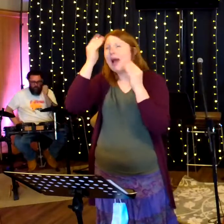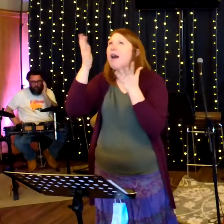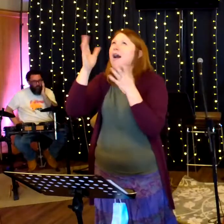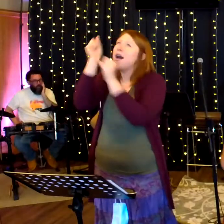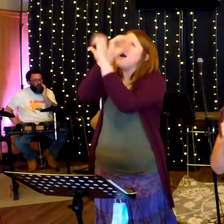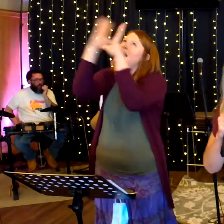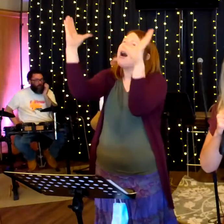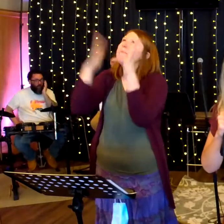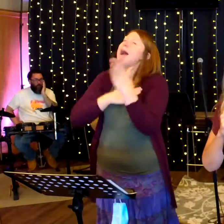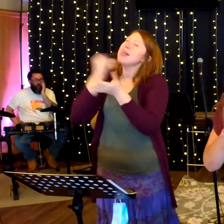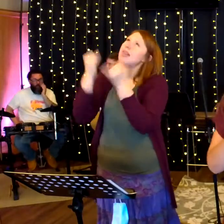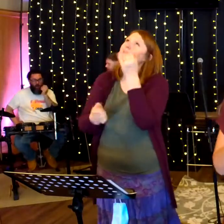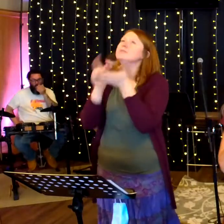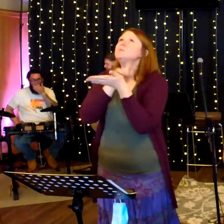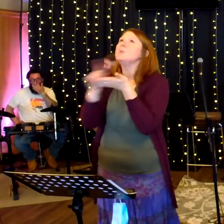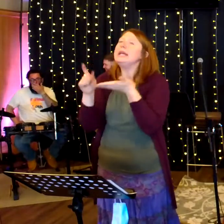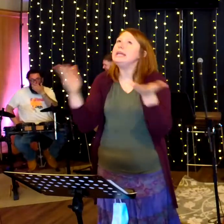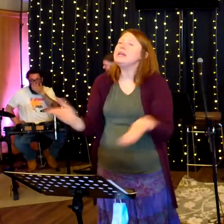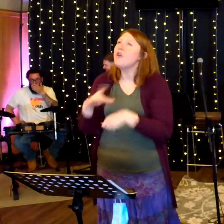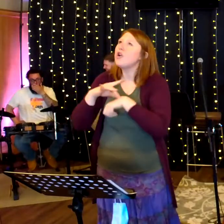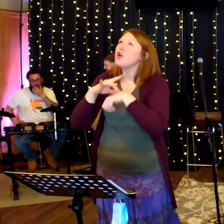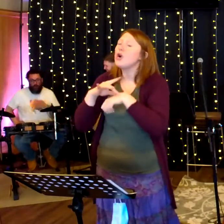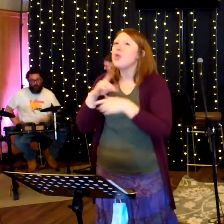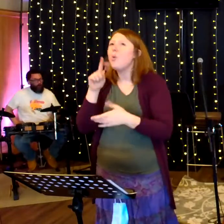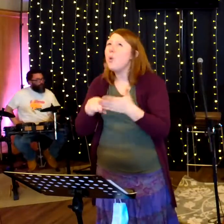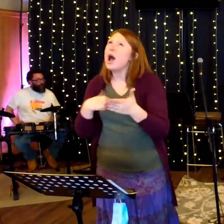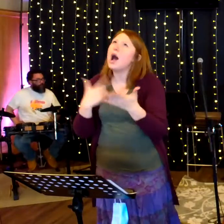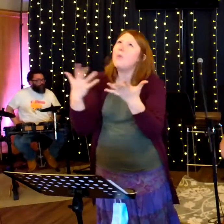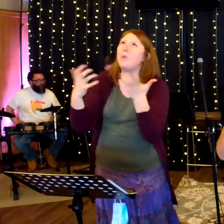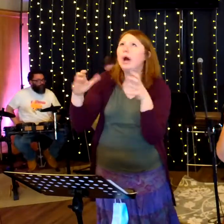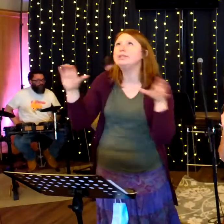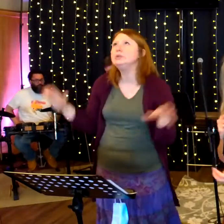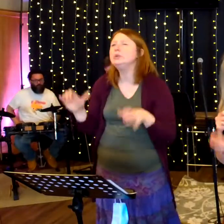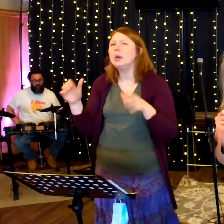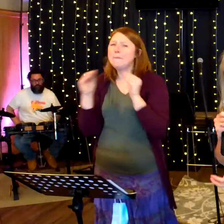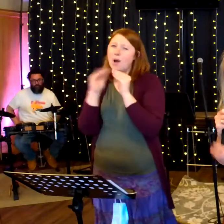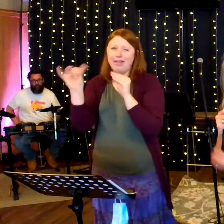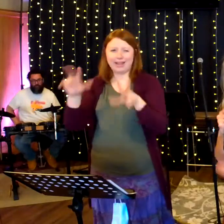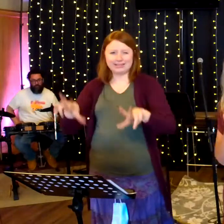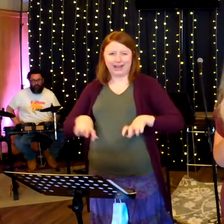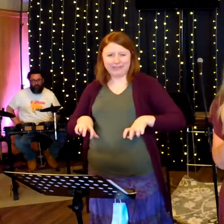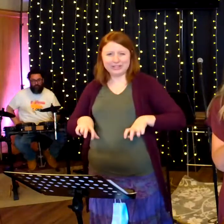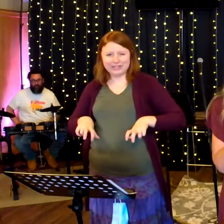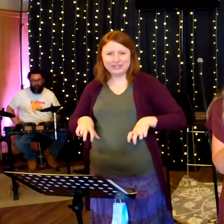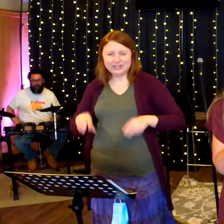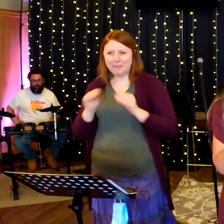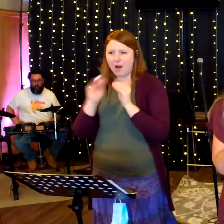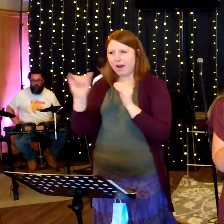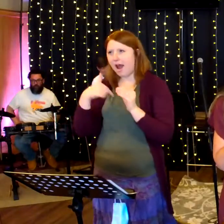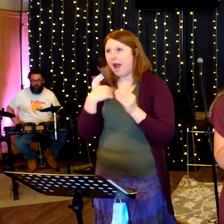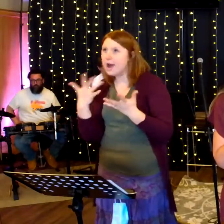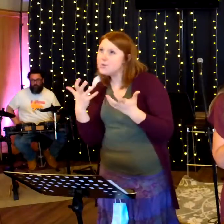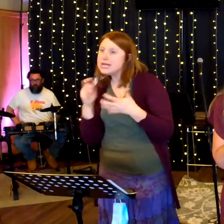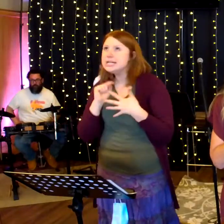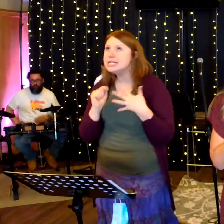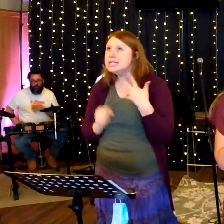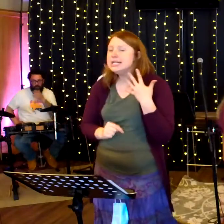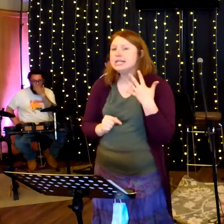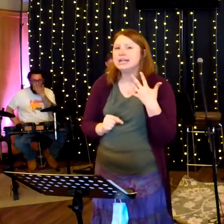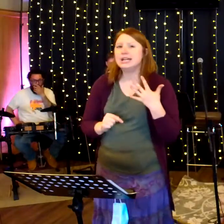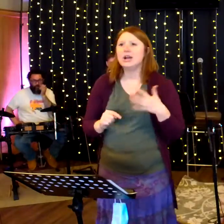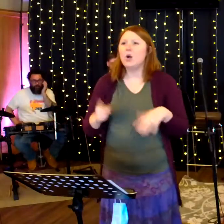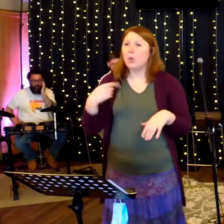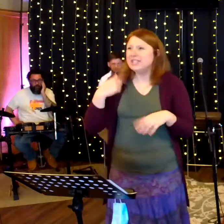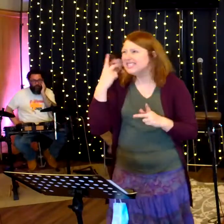our last days, if we thought that, you know, our life was coming to an end, I think those are the kind of things that we think about. You know, we're going to go